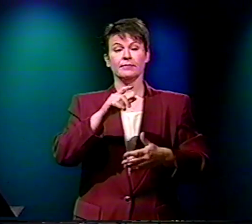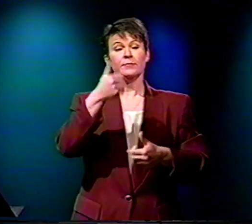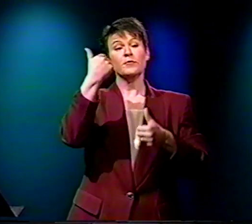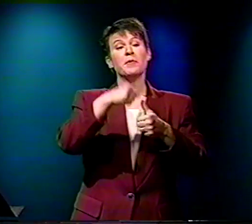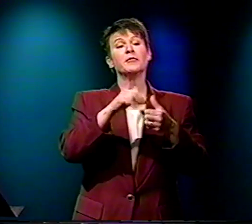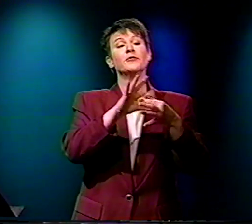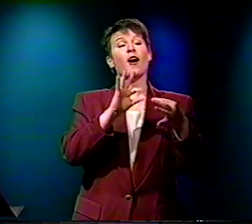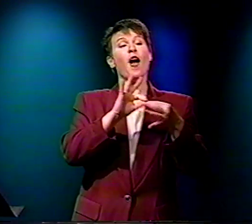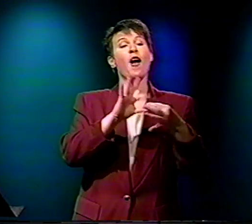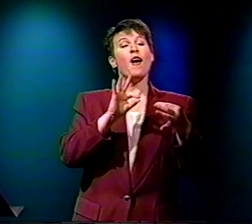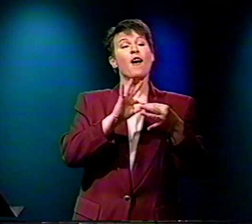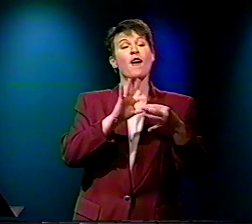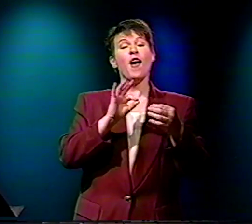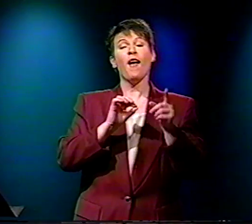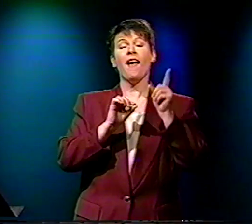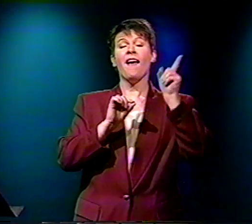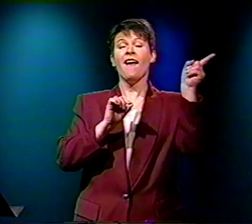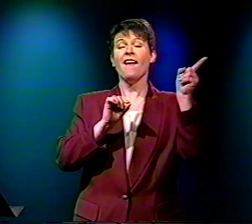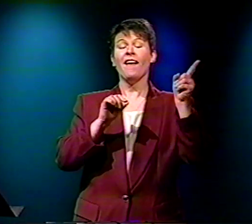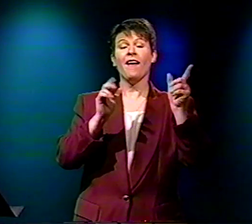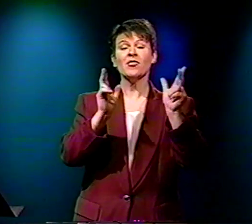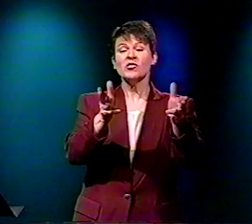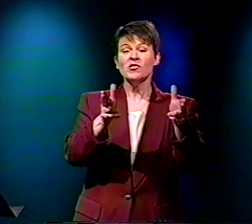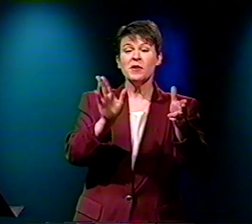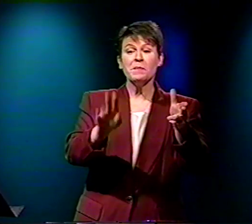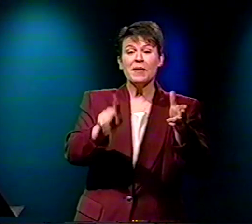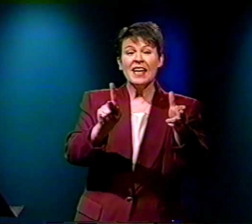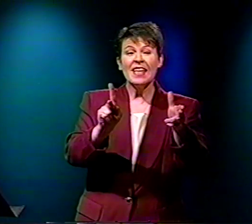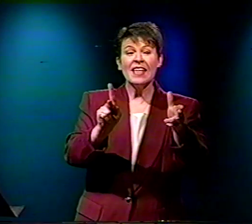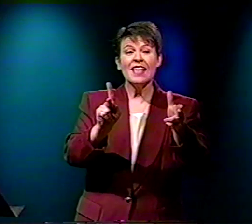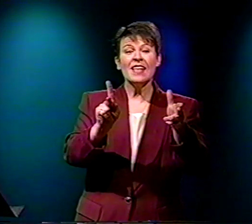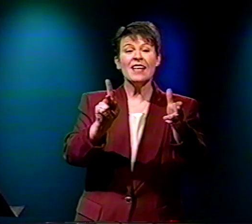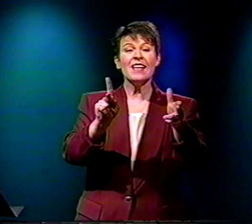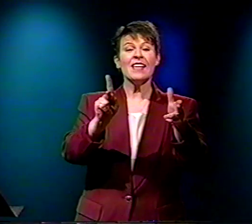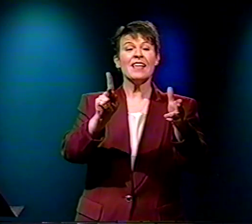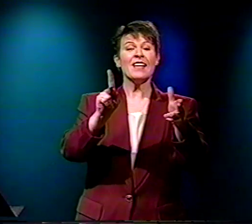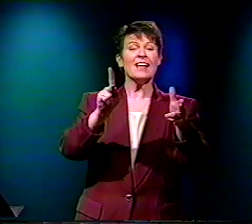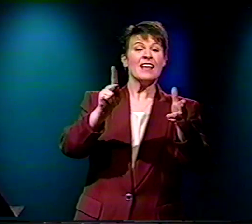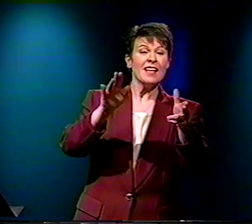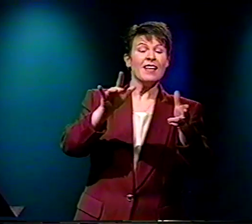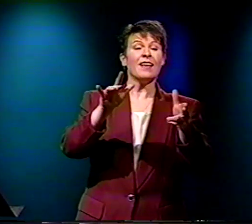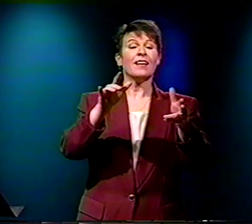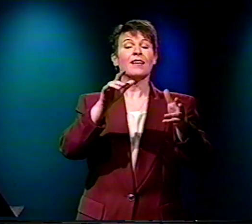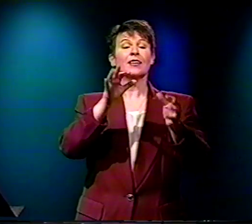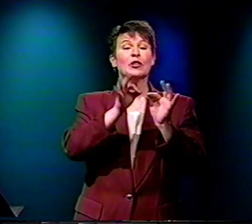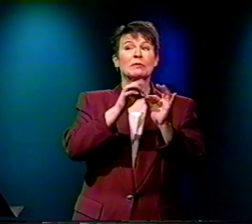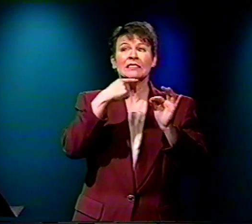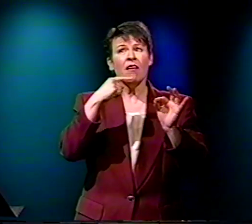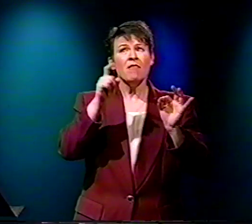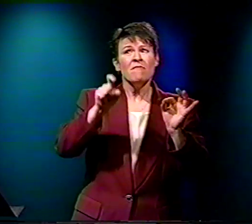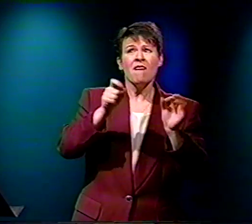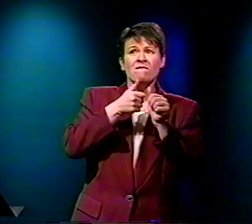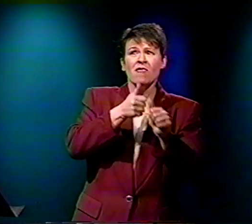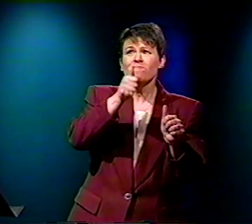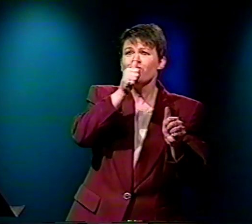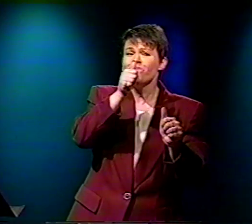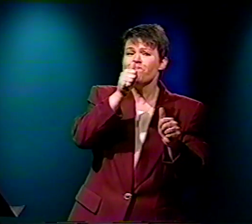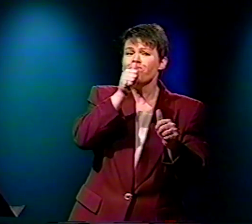Another example. Do you remember when I told you the story about the bank robber and how the interpreter says, "Well, I have